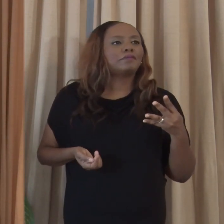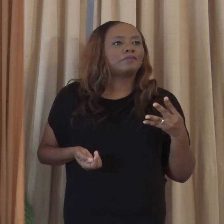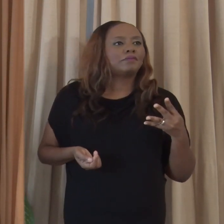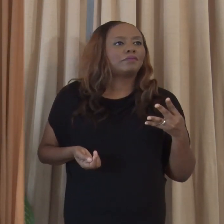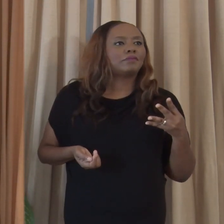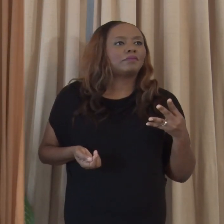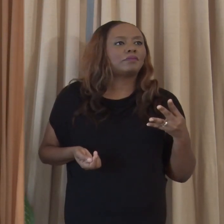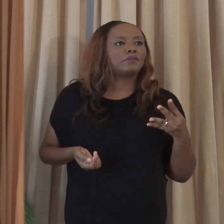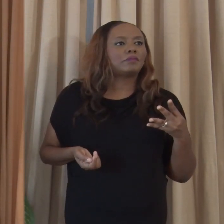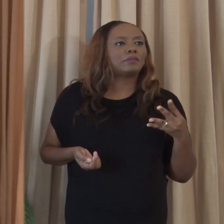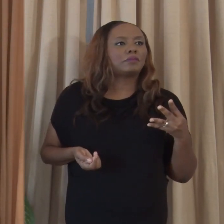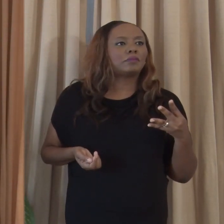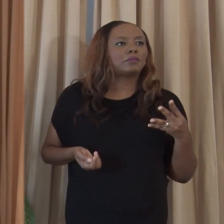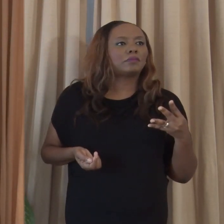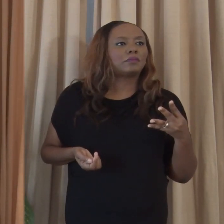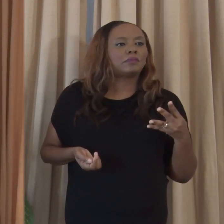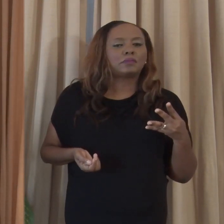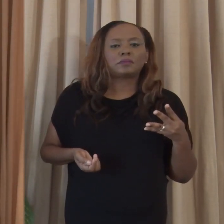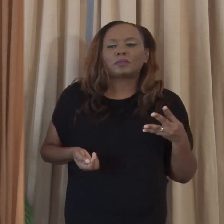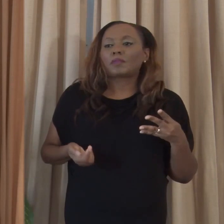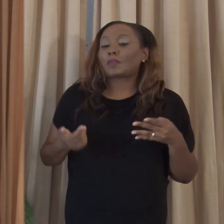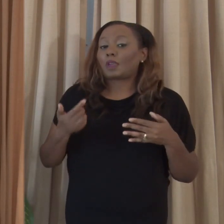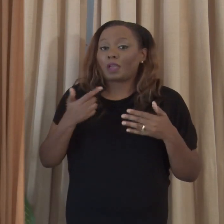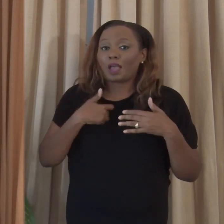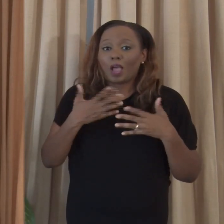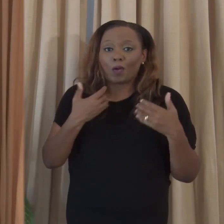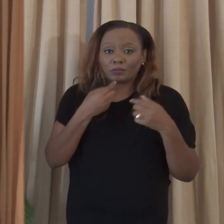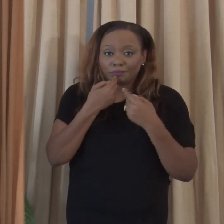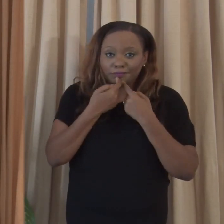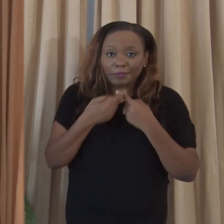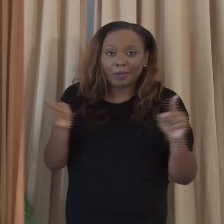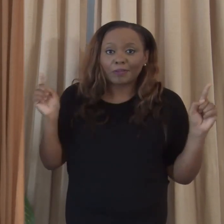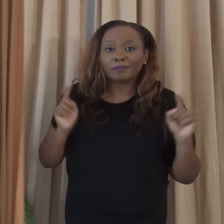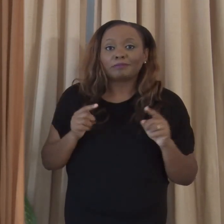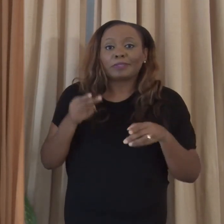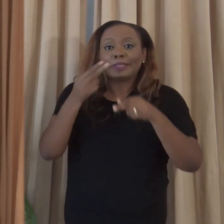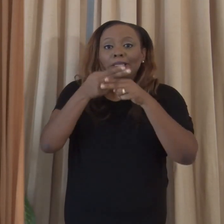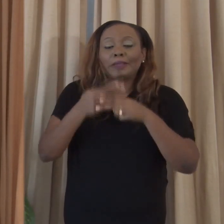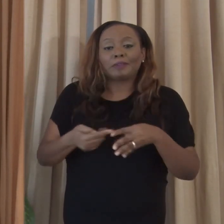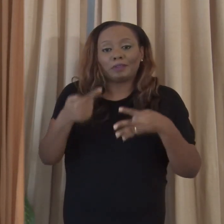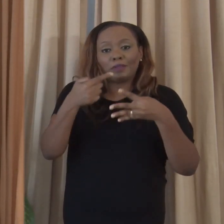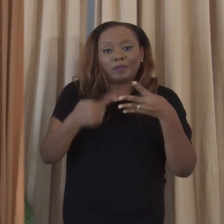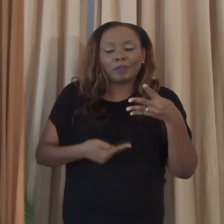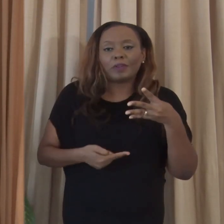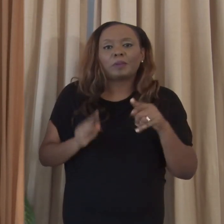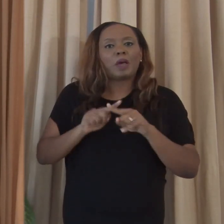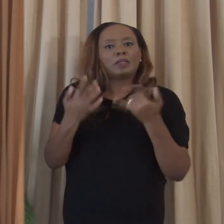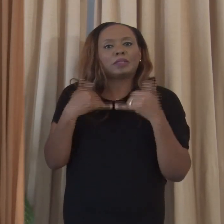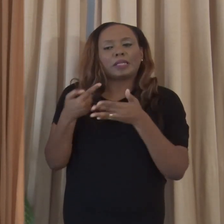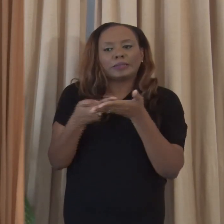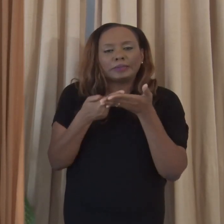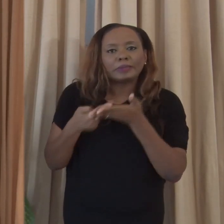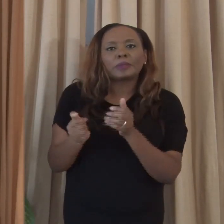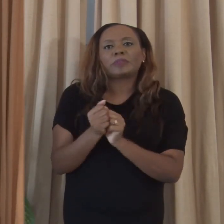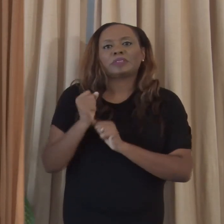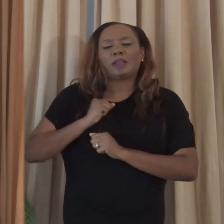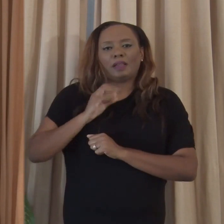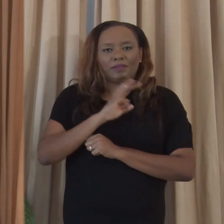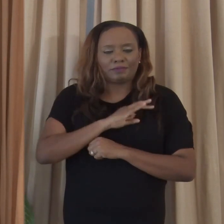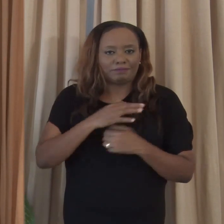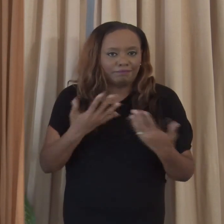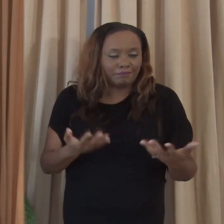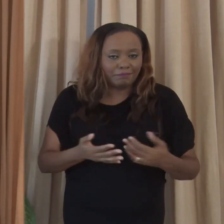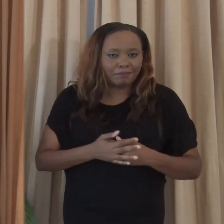Let me say to you that I would want to tell you the names of all 4, but in each case, there are discussions ongoing with staff. There